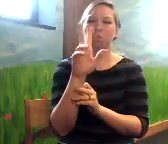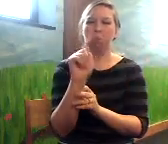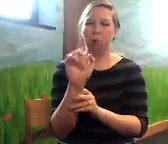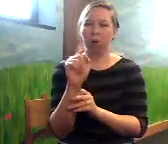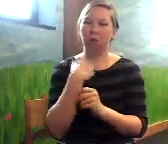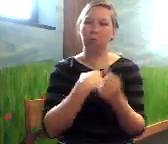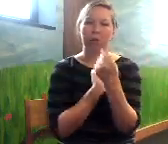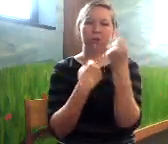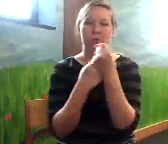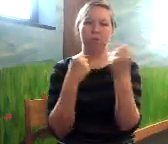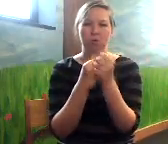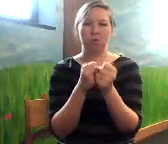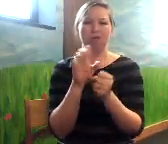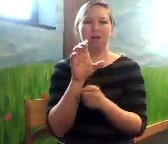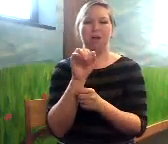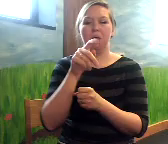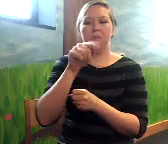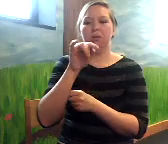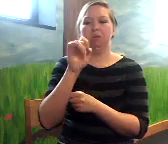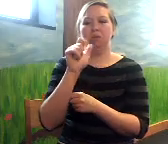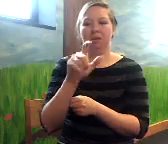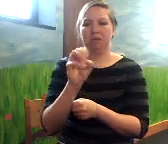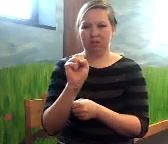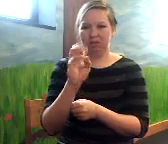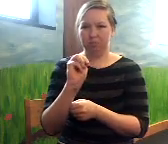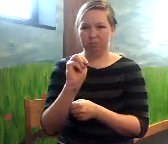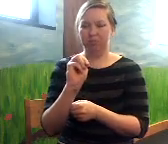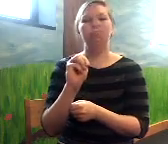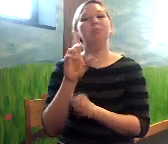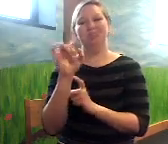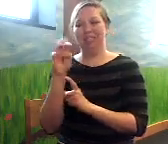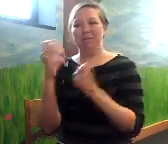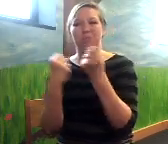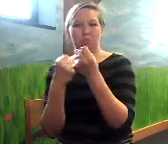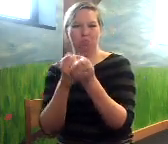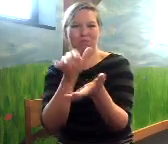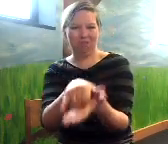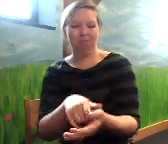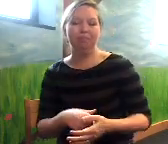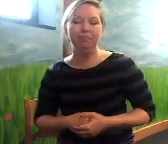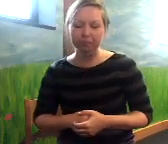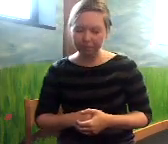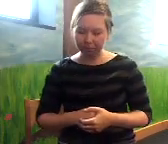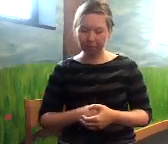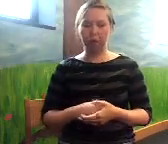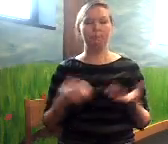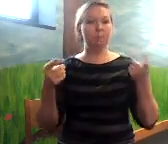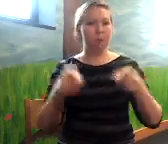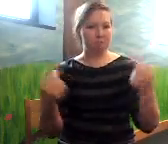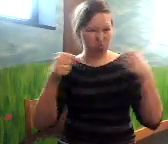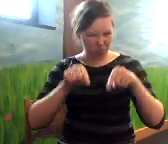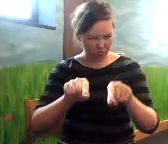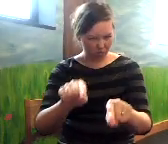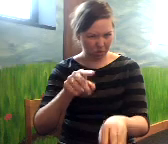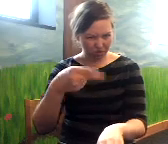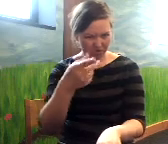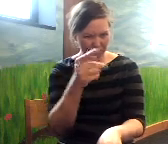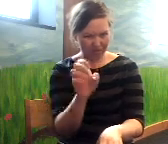in the affirmative. So it's during this period we're trying to covertly